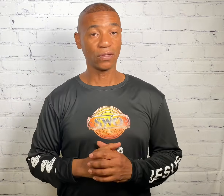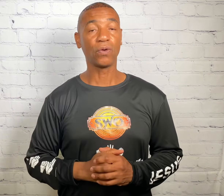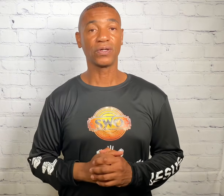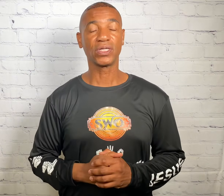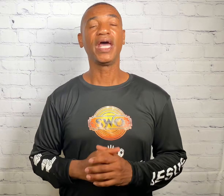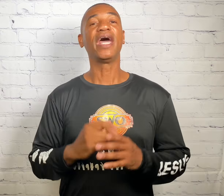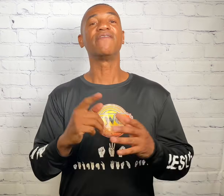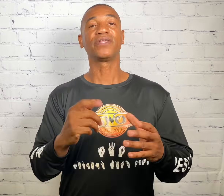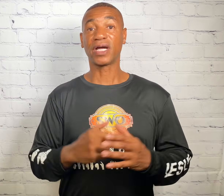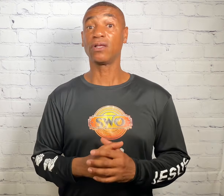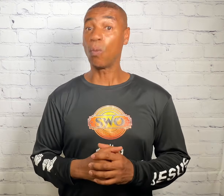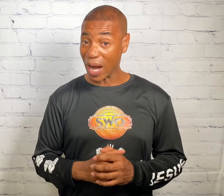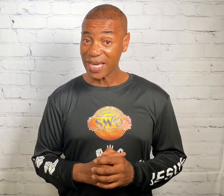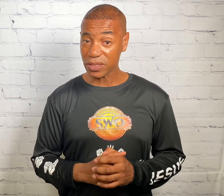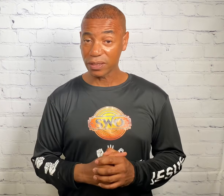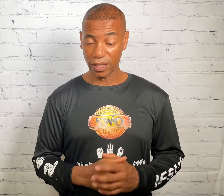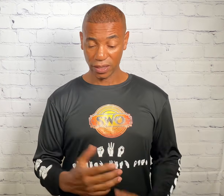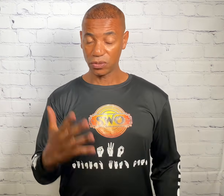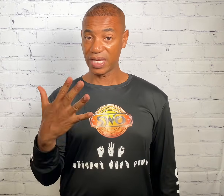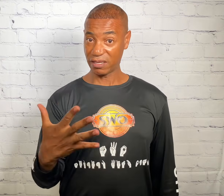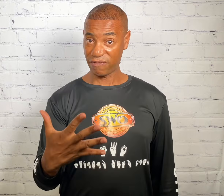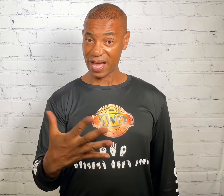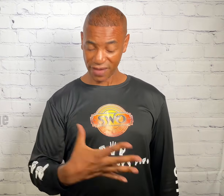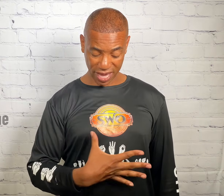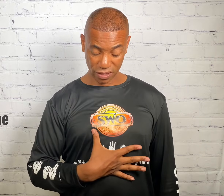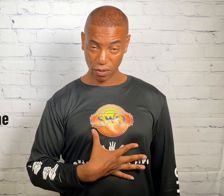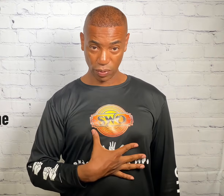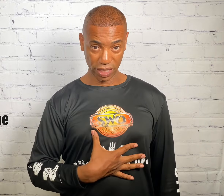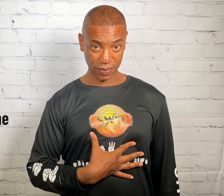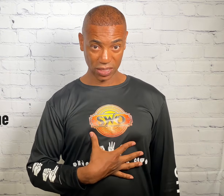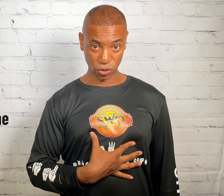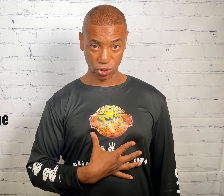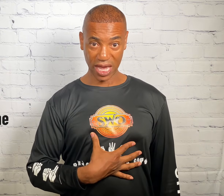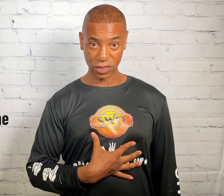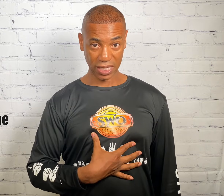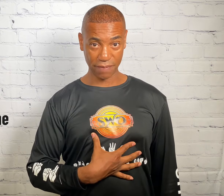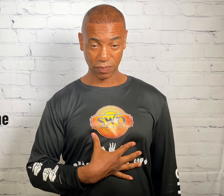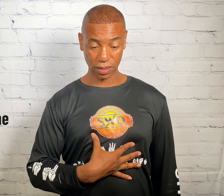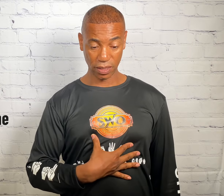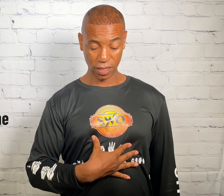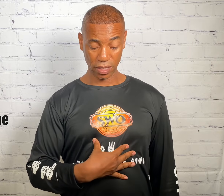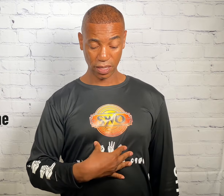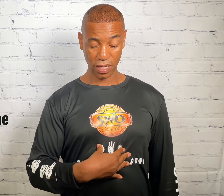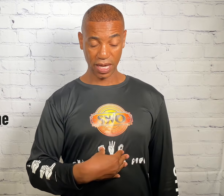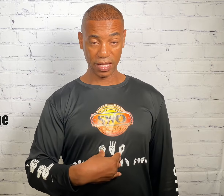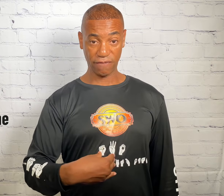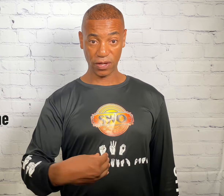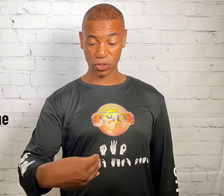sign orange. And for the color white, you take the 5 hand, bring it up against your chest and abdomen, and the fingers